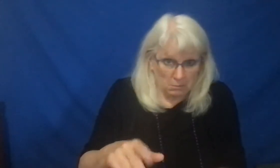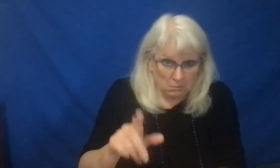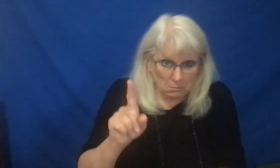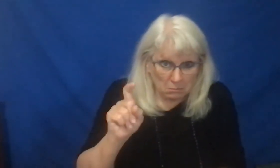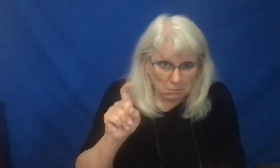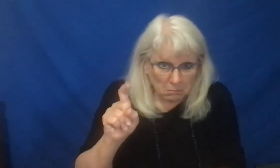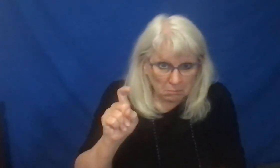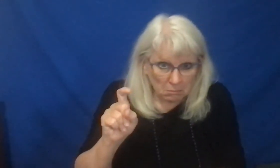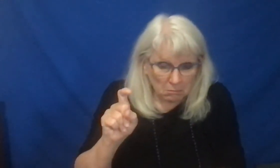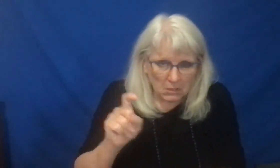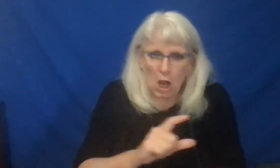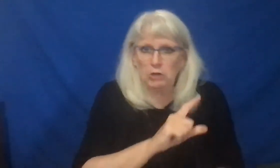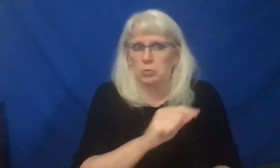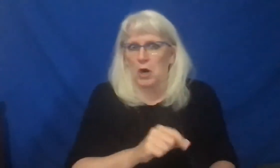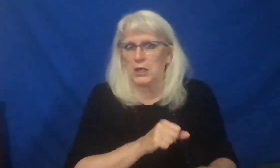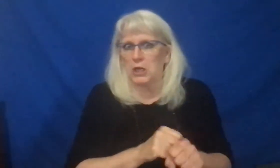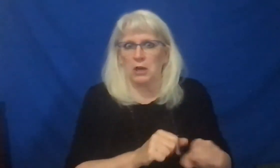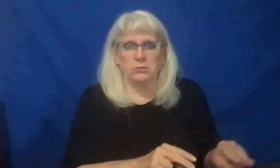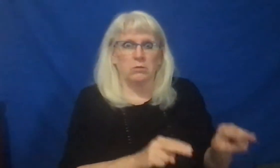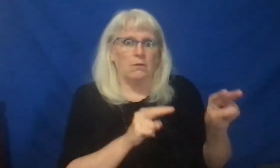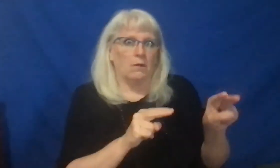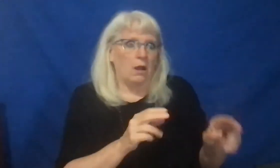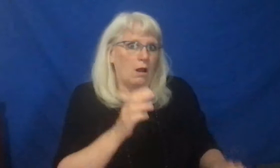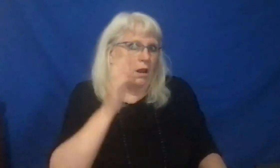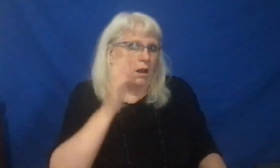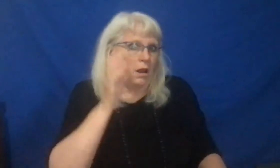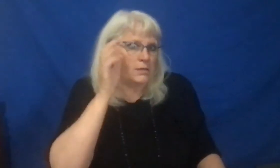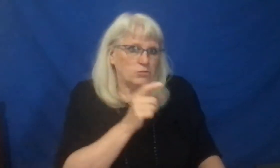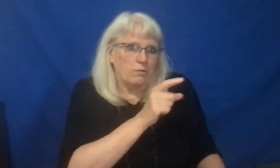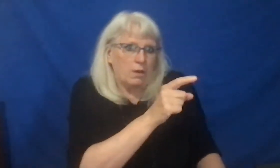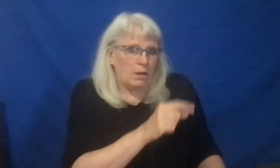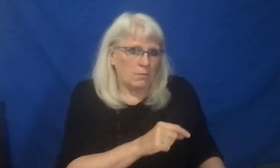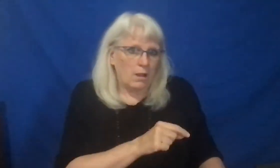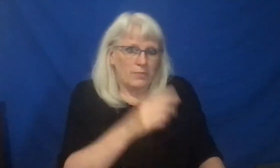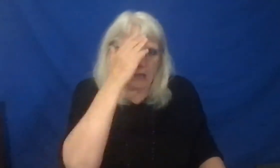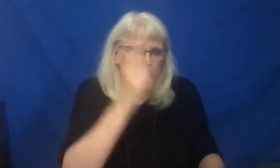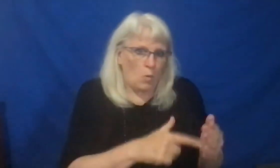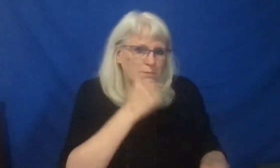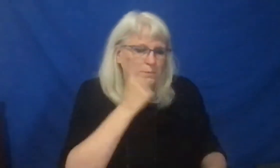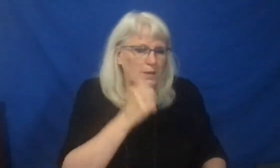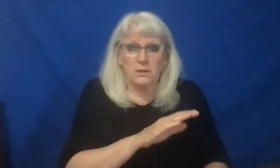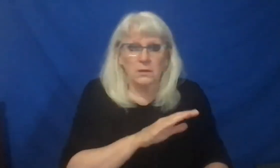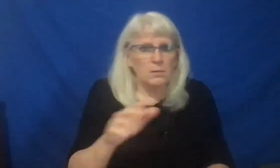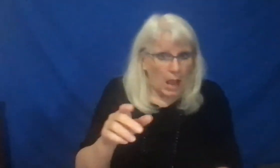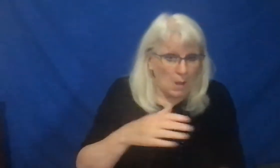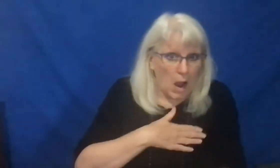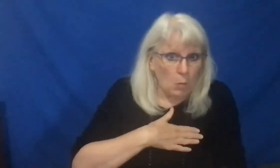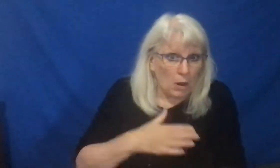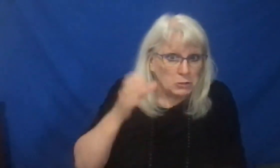with 20 years at home group who really knows what's best, right? Like, am I willing to hear and be